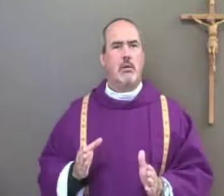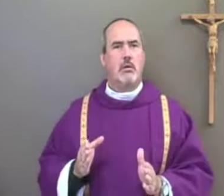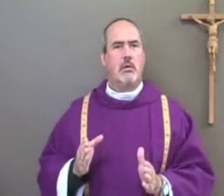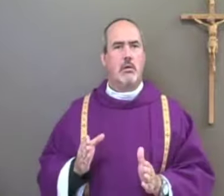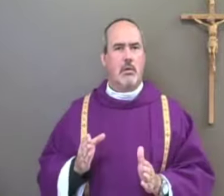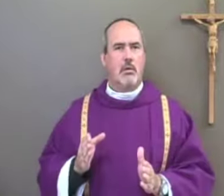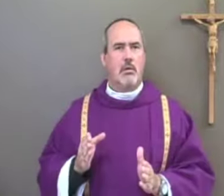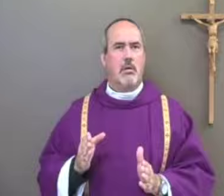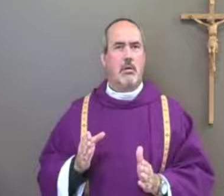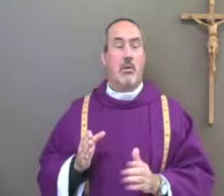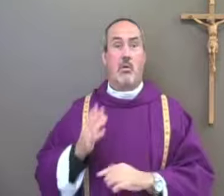leaders.